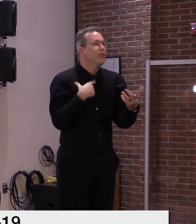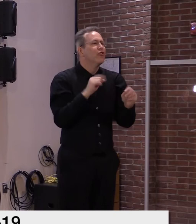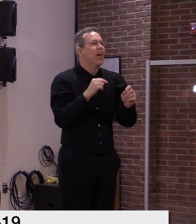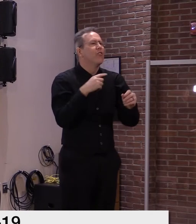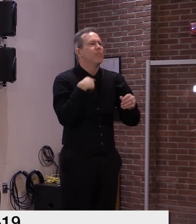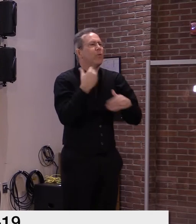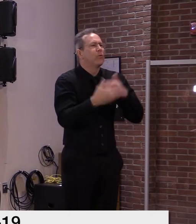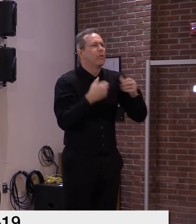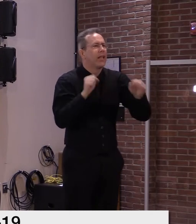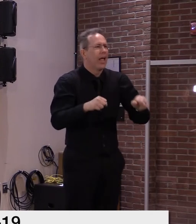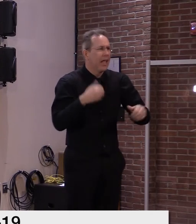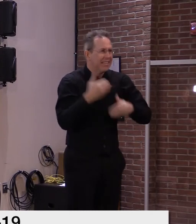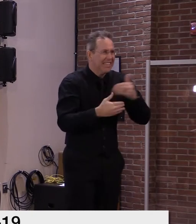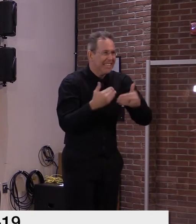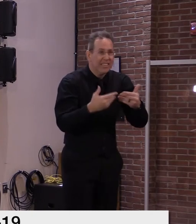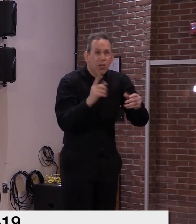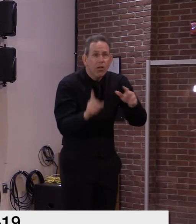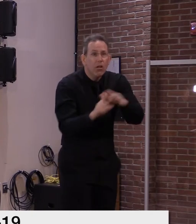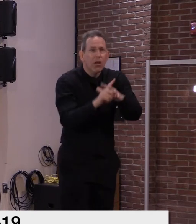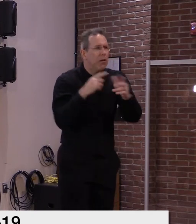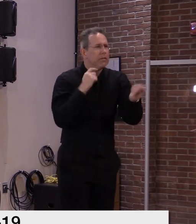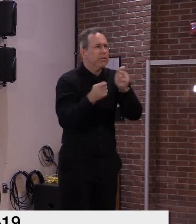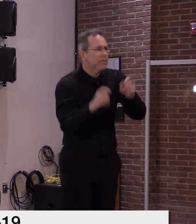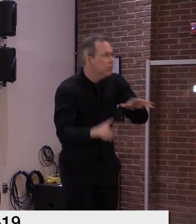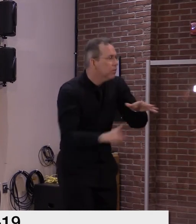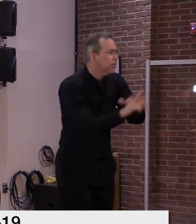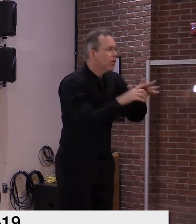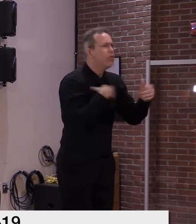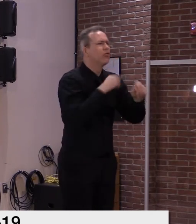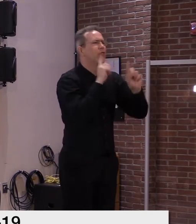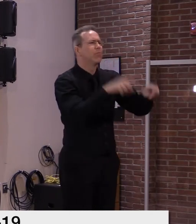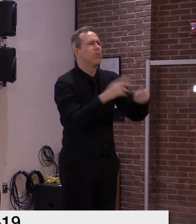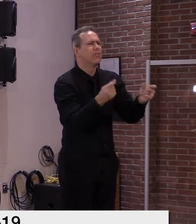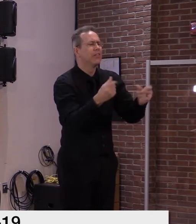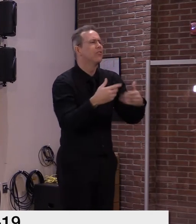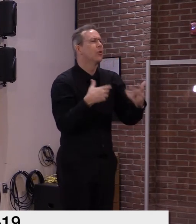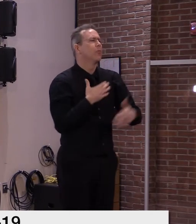opportunity to potentially vaccinate school staff. So we appreciate your flexibility.